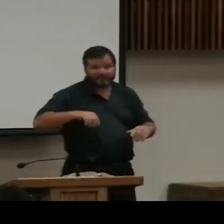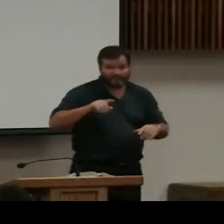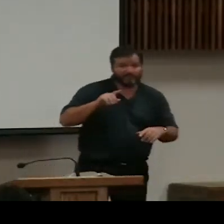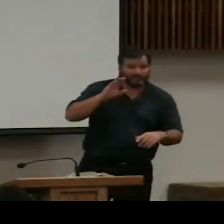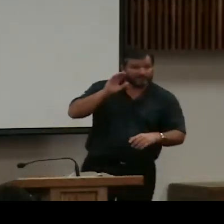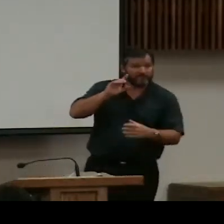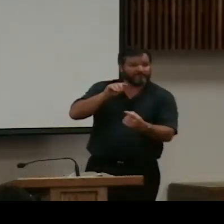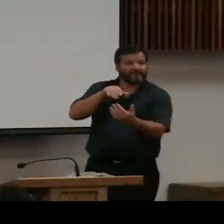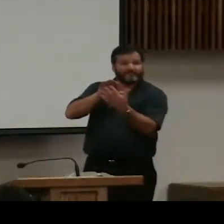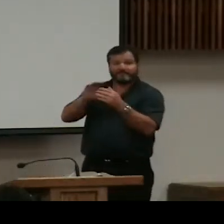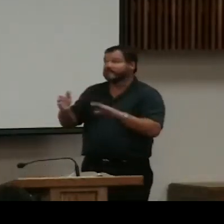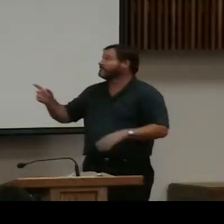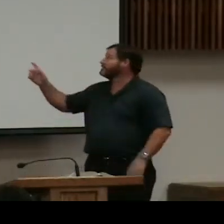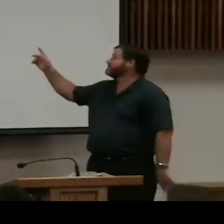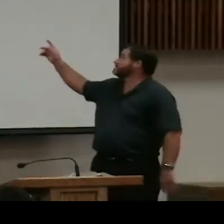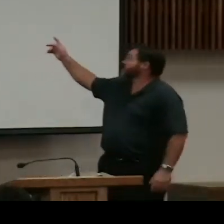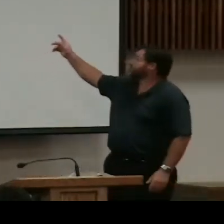and all day long.